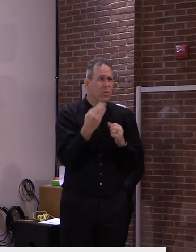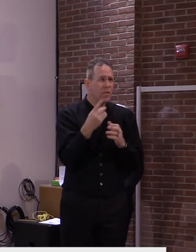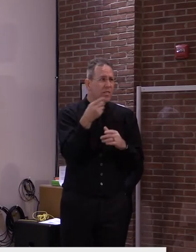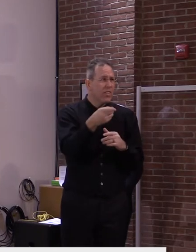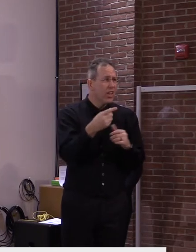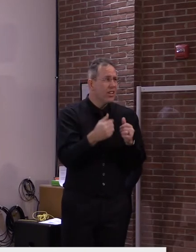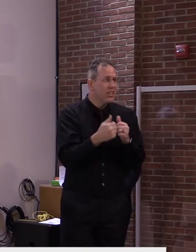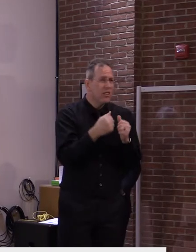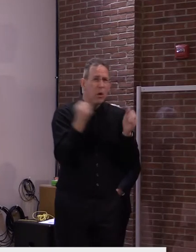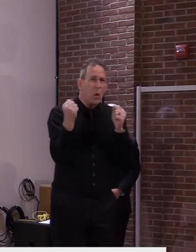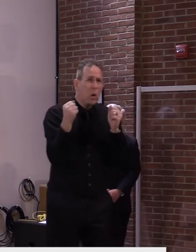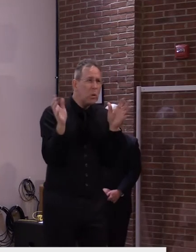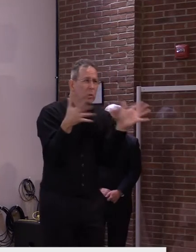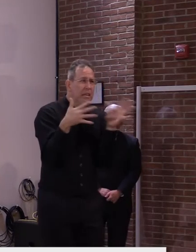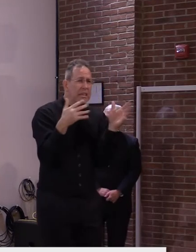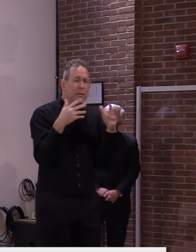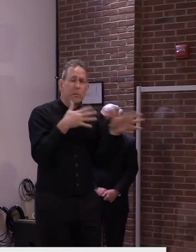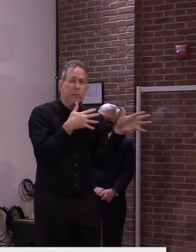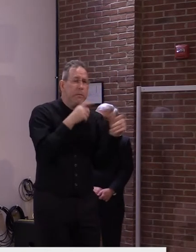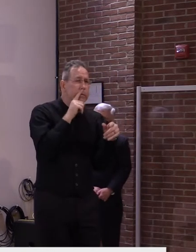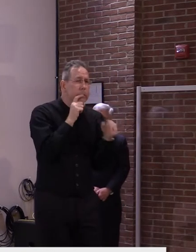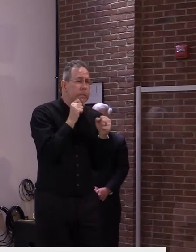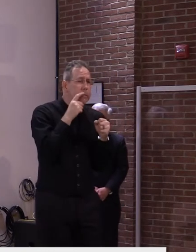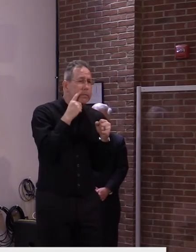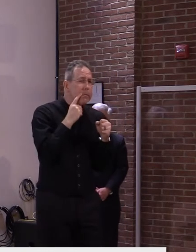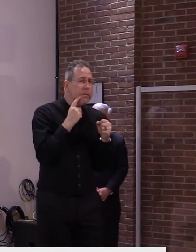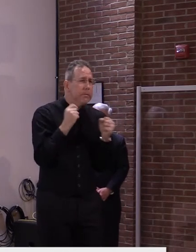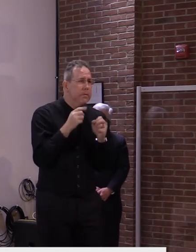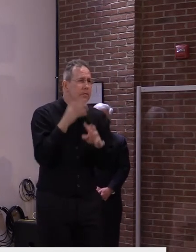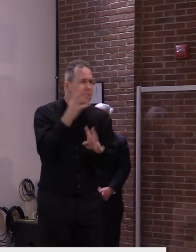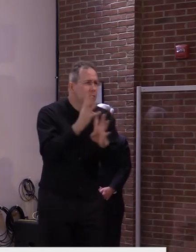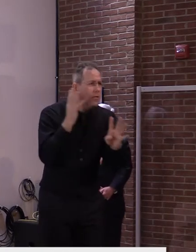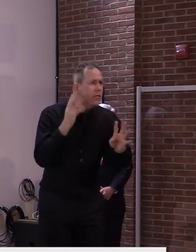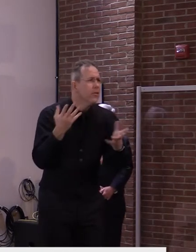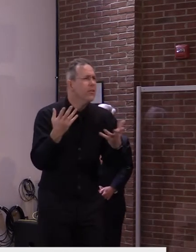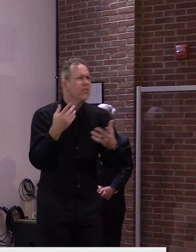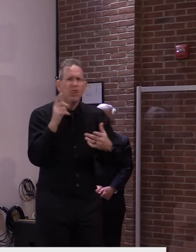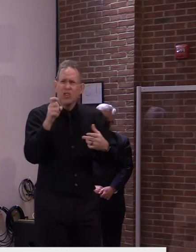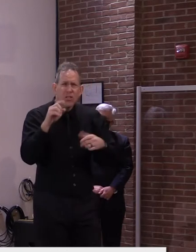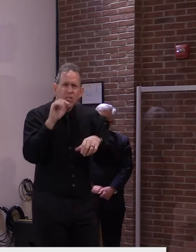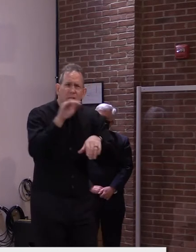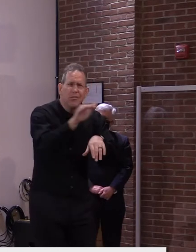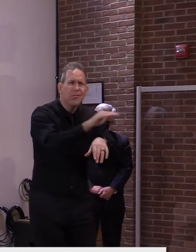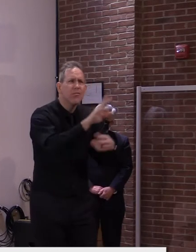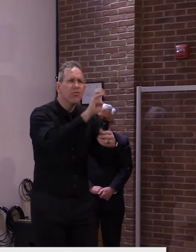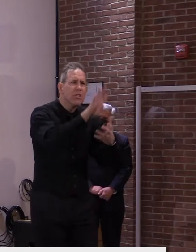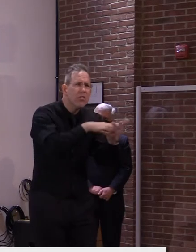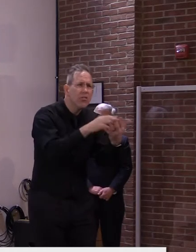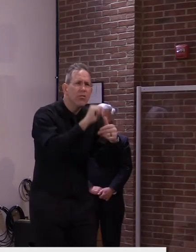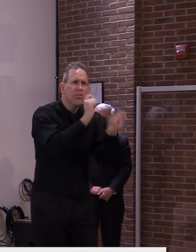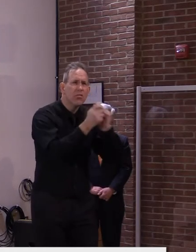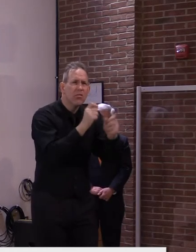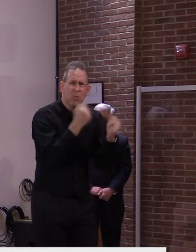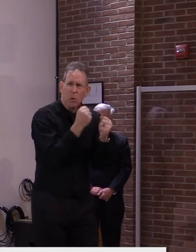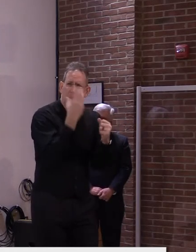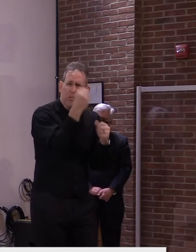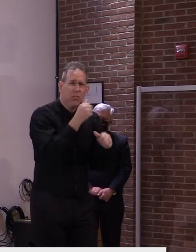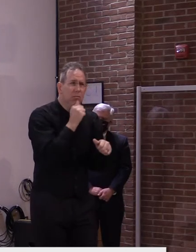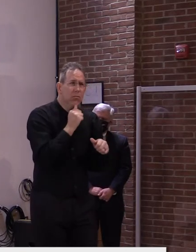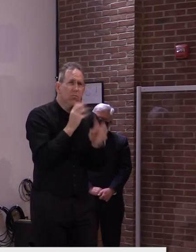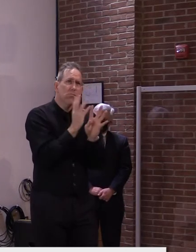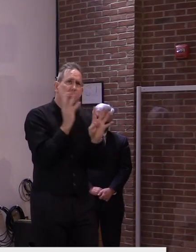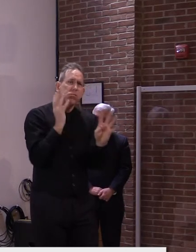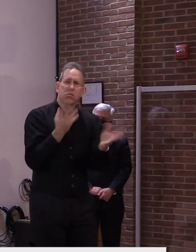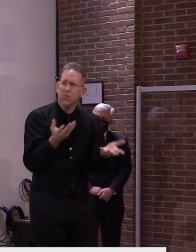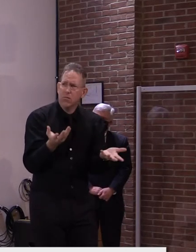consider rescheduling, or do you really want to avoid that? You know, what the counsel we've given and what I'm under